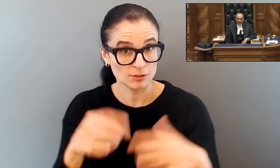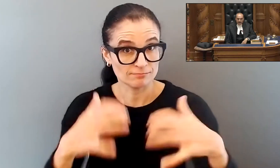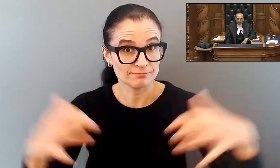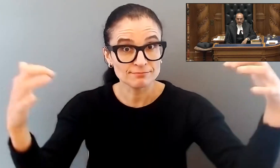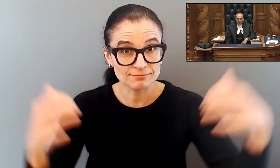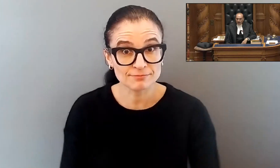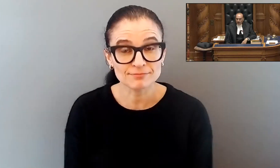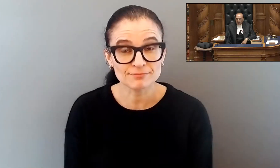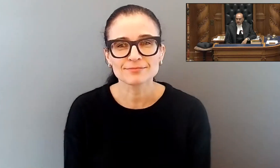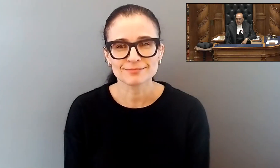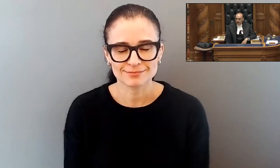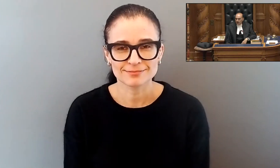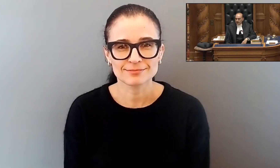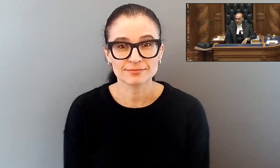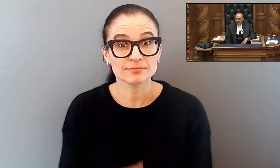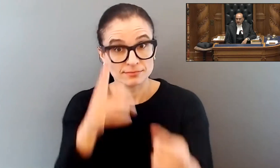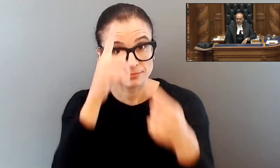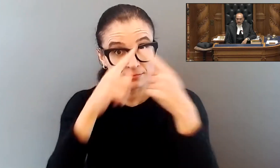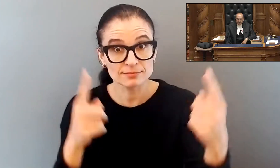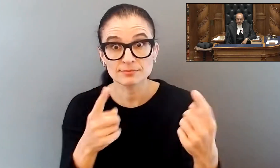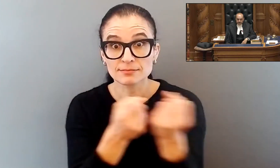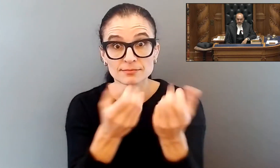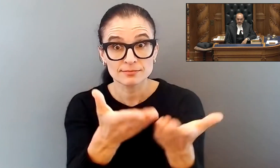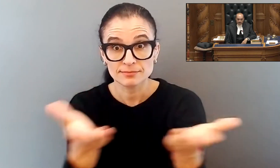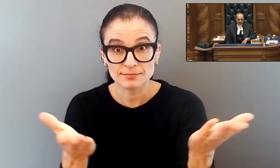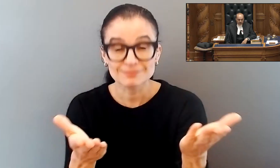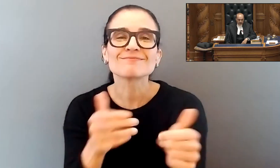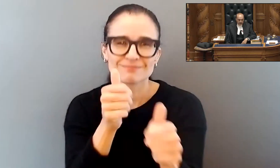aye. Aye. Opposed? Motion carried.